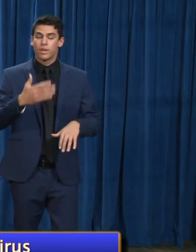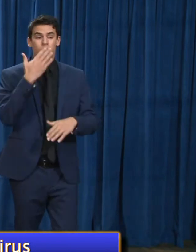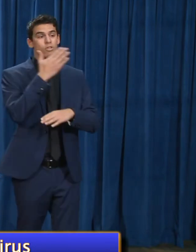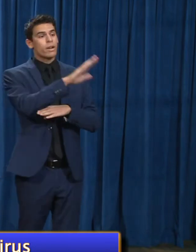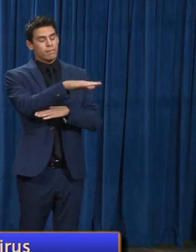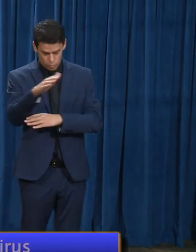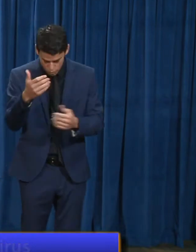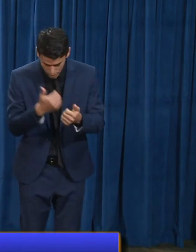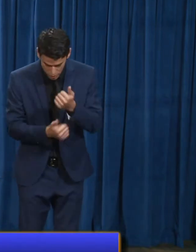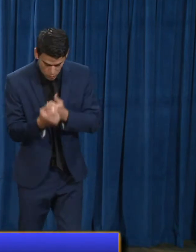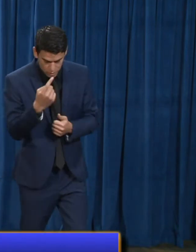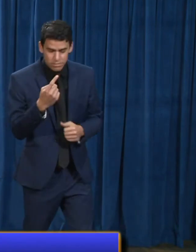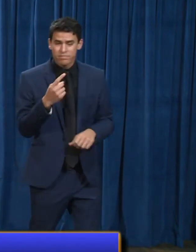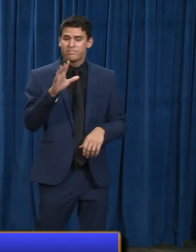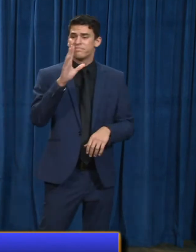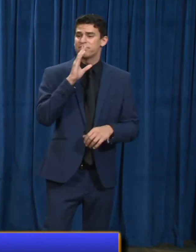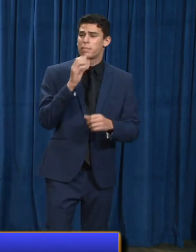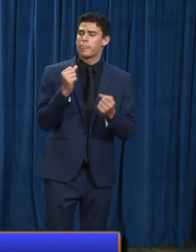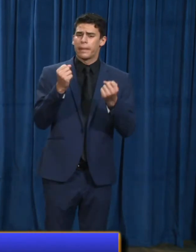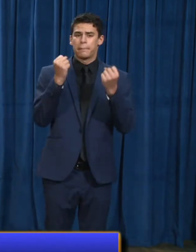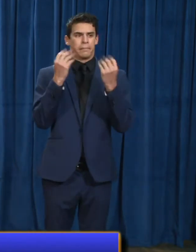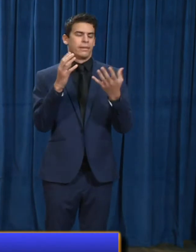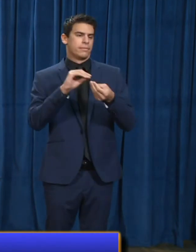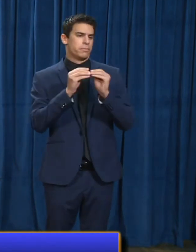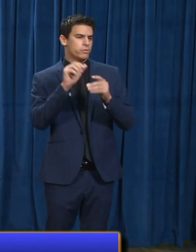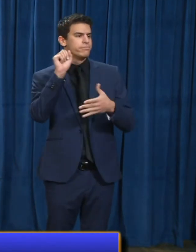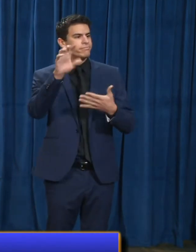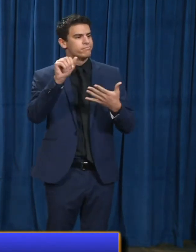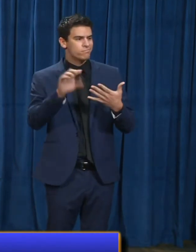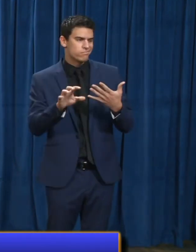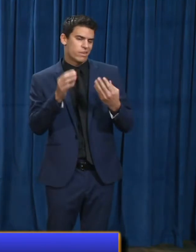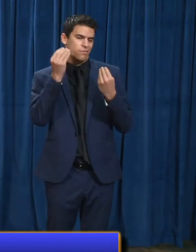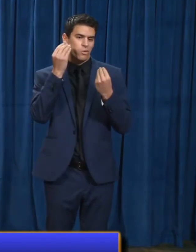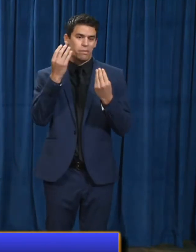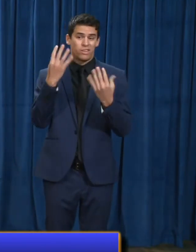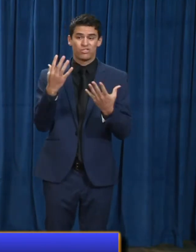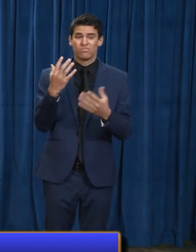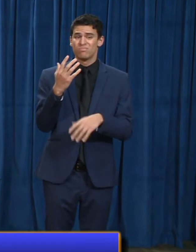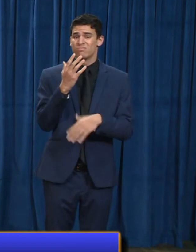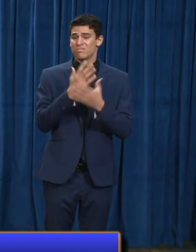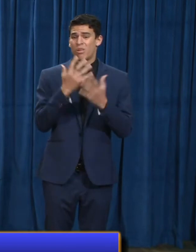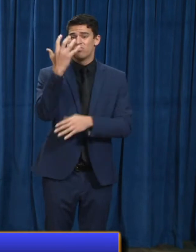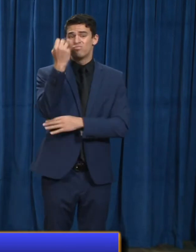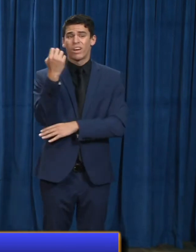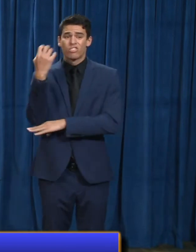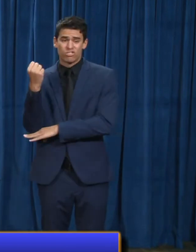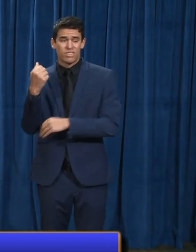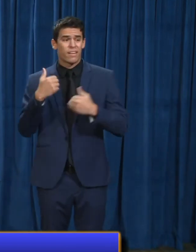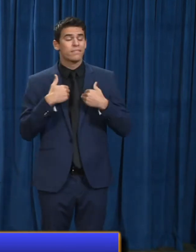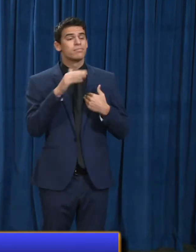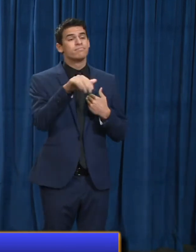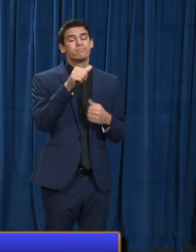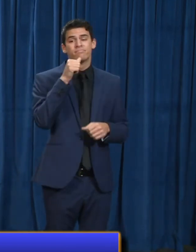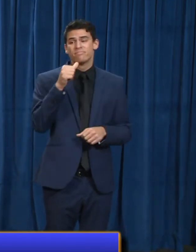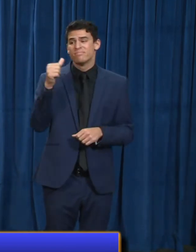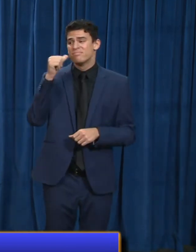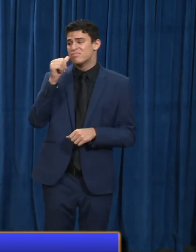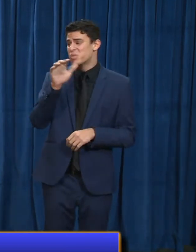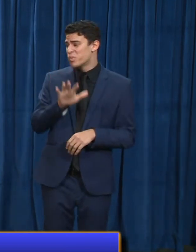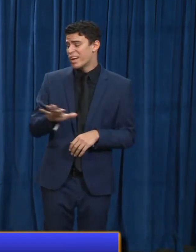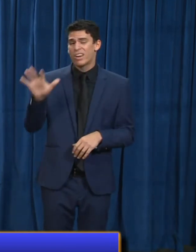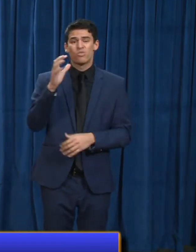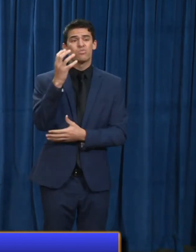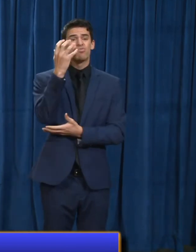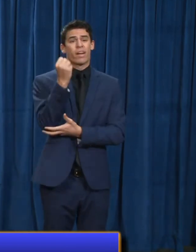Today, a lot of numbers and information and some records. So yesterday, we probably have a record